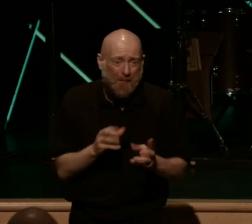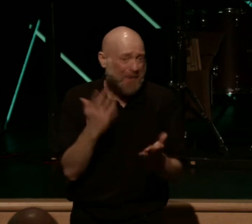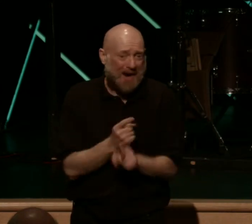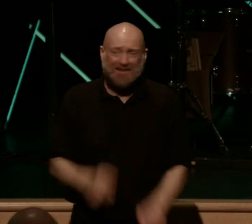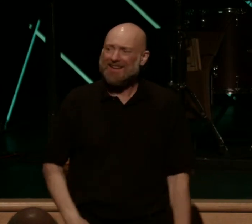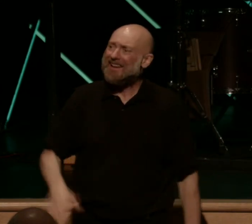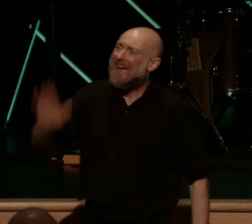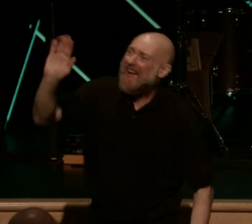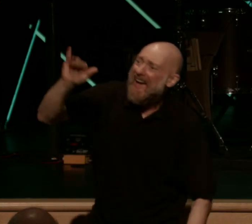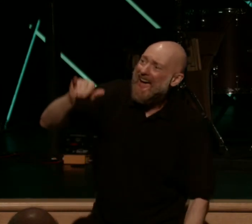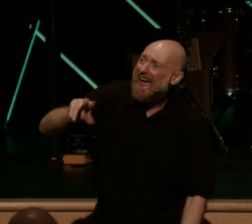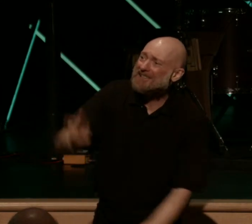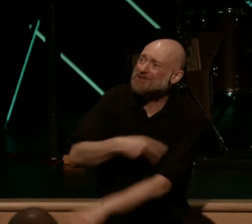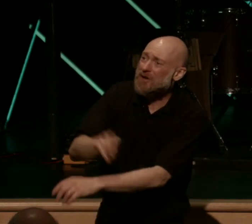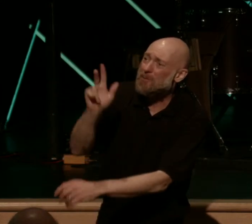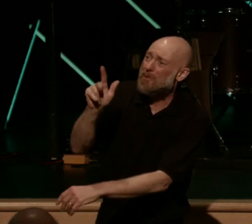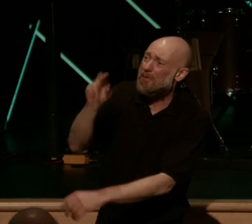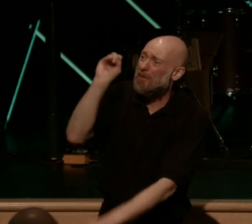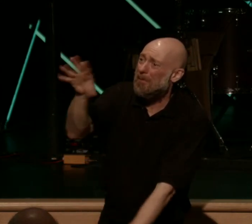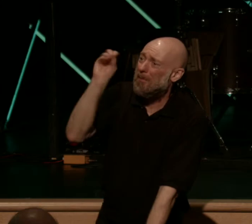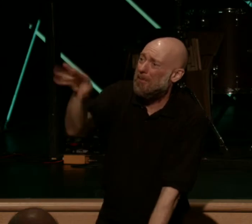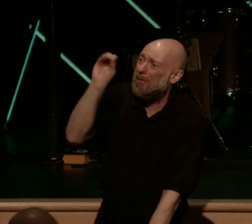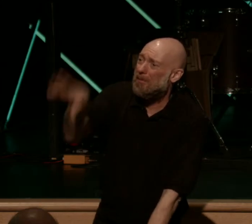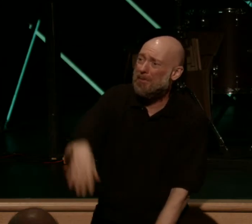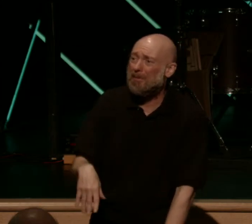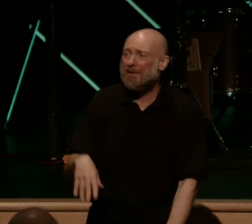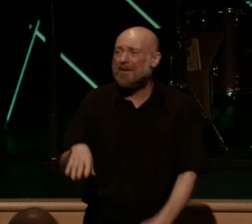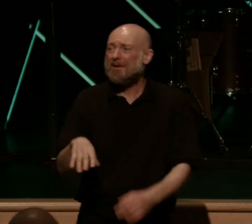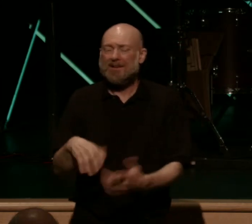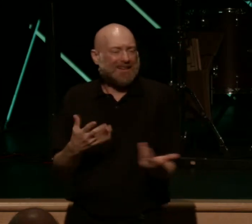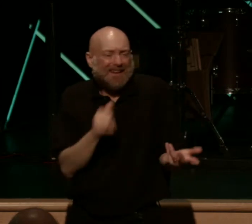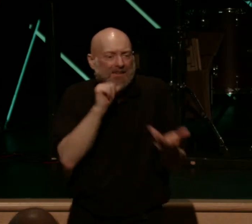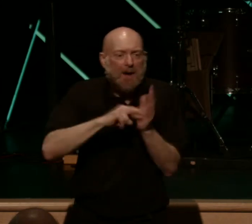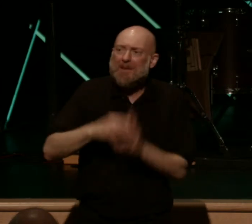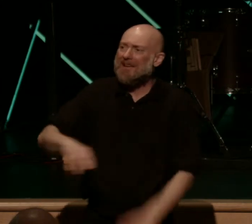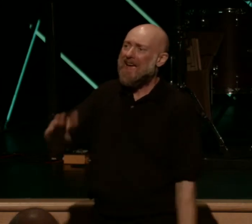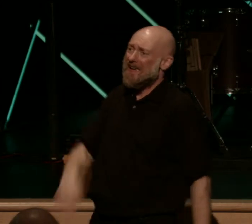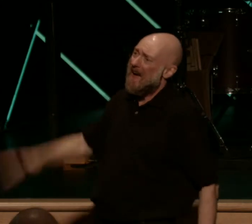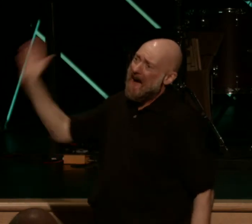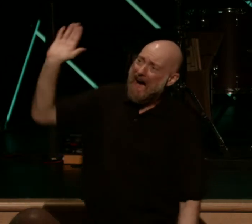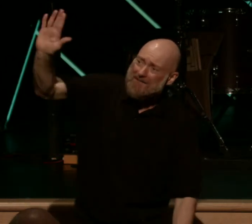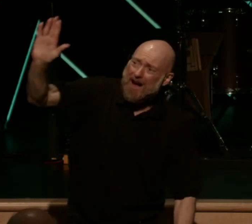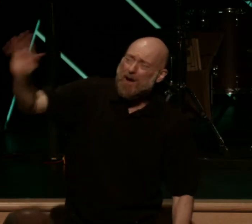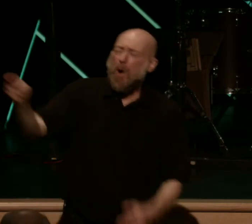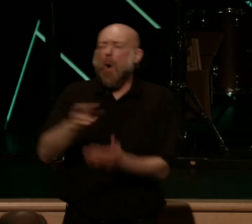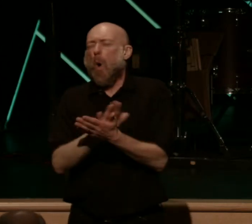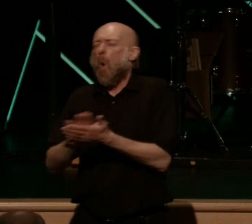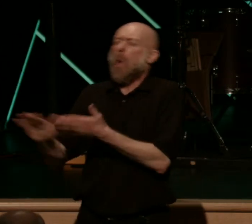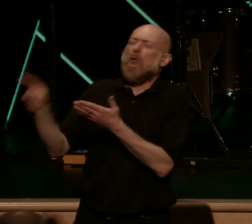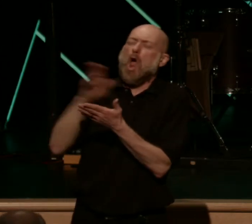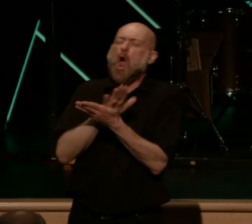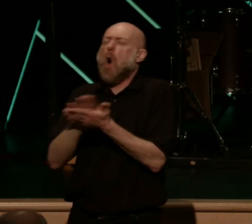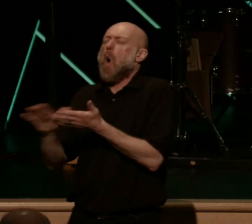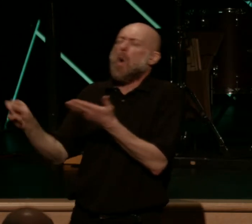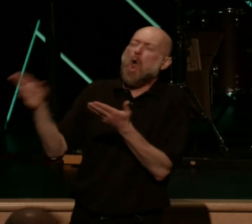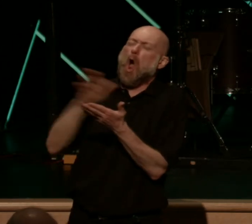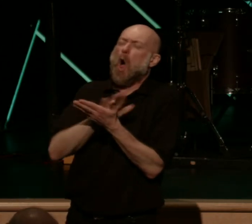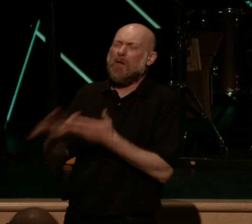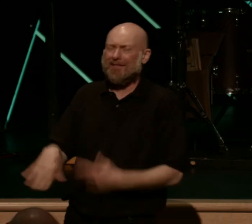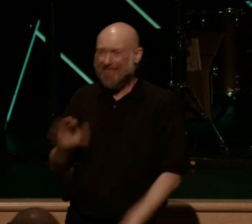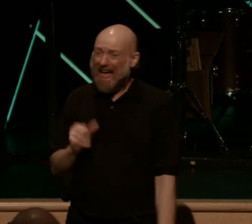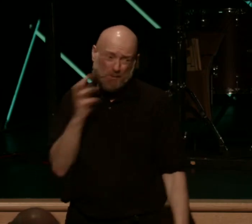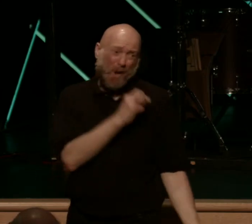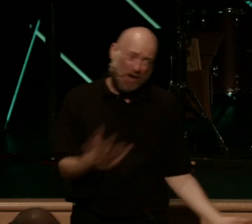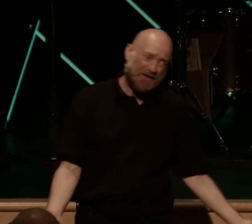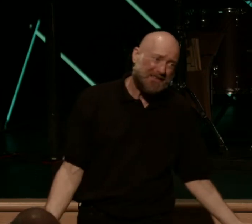That's not what this means. Addressing one another in hymns is not, hey, high five. Holy, holy, holy. That would be